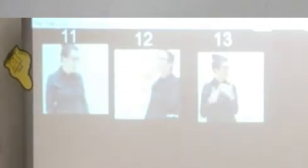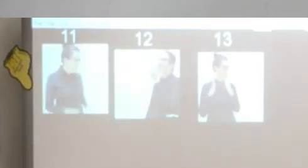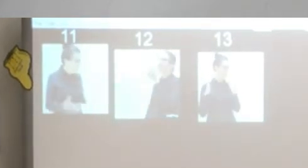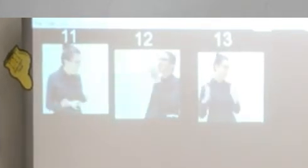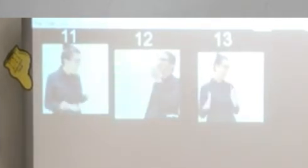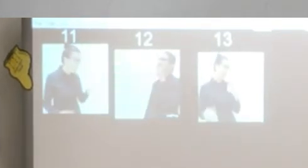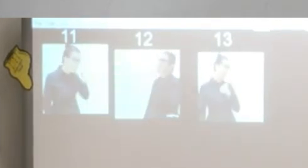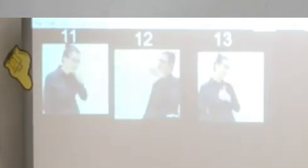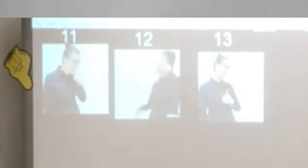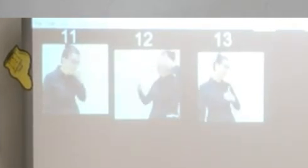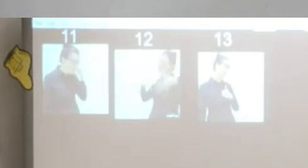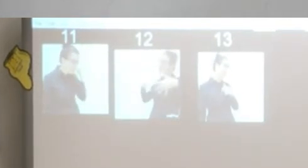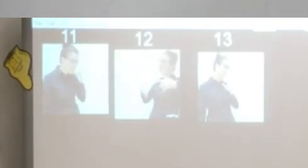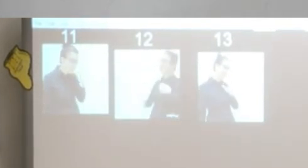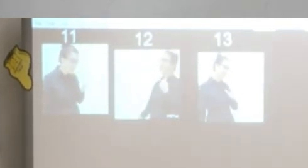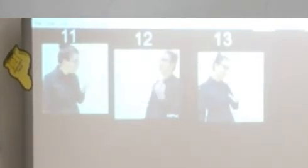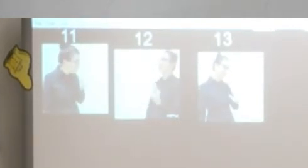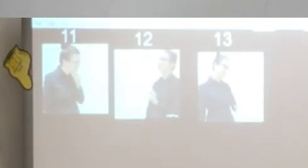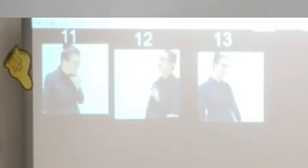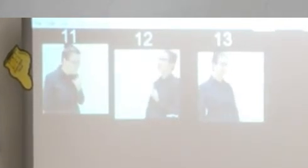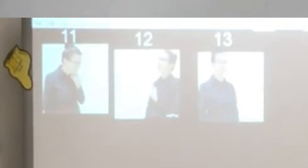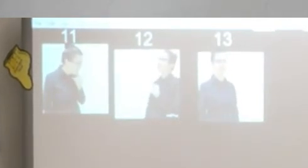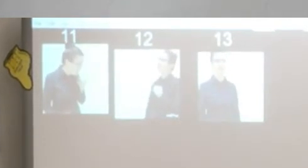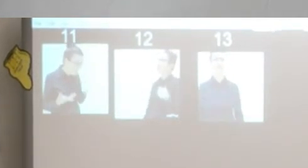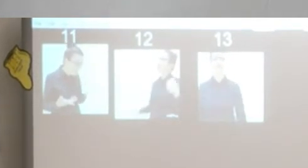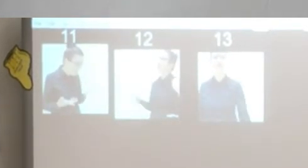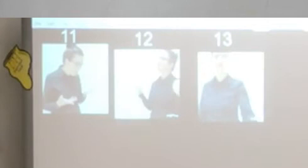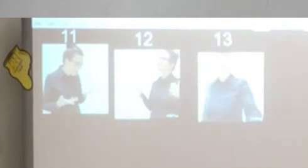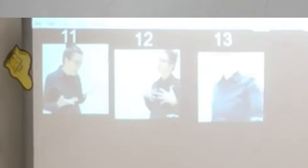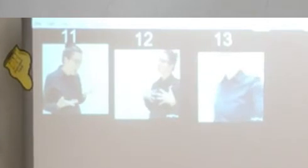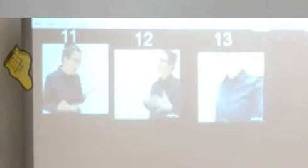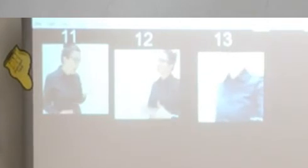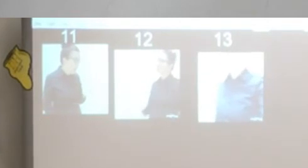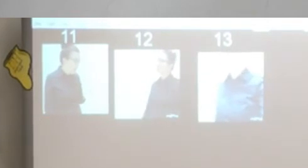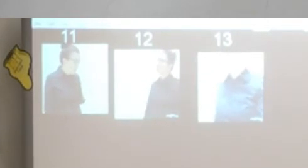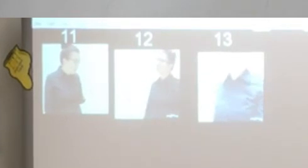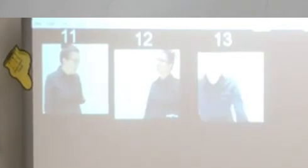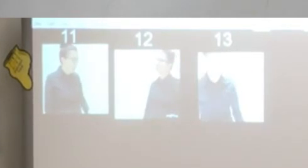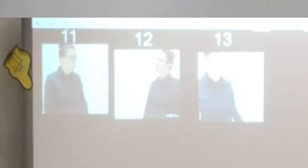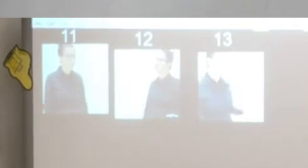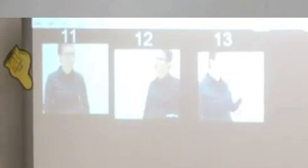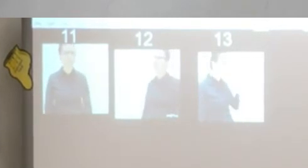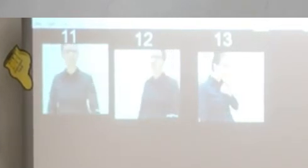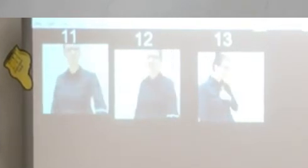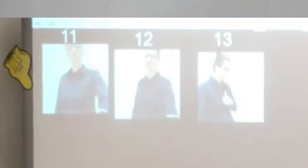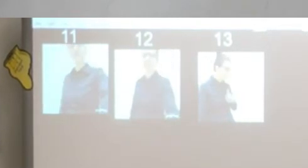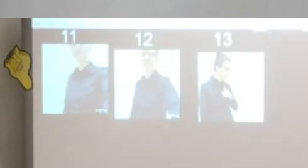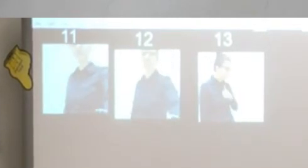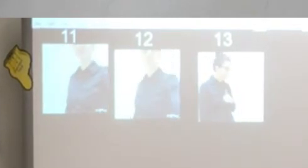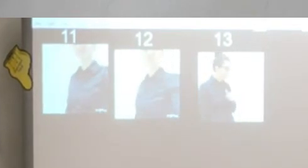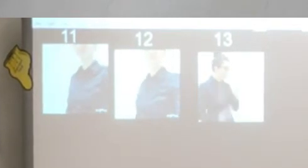Good. I ain't think you was important to see it. Yeah, I